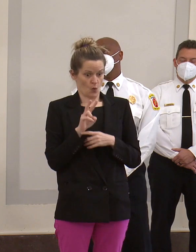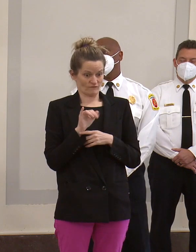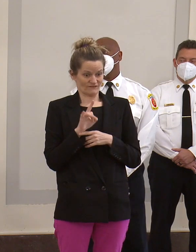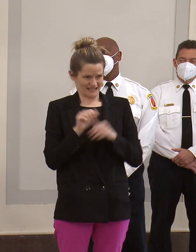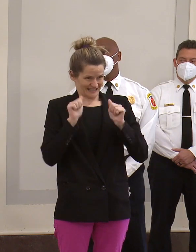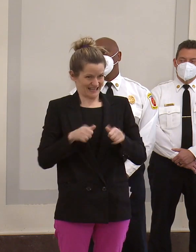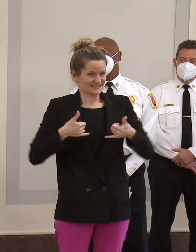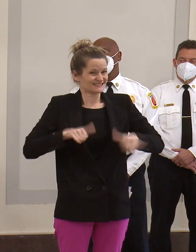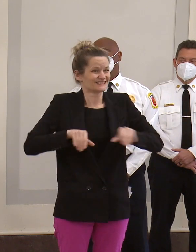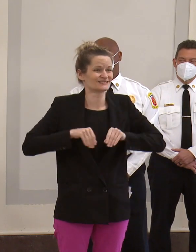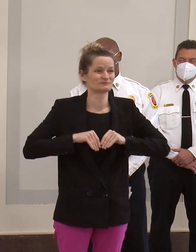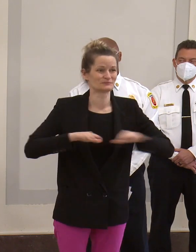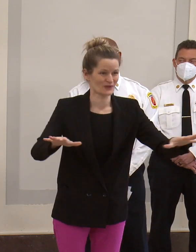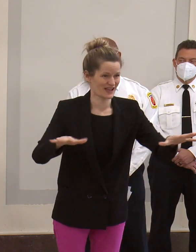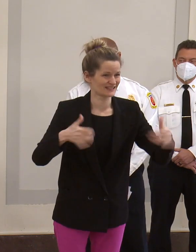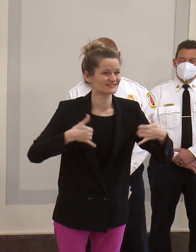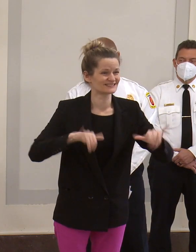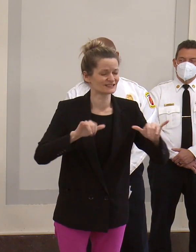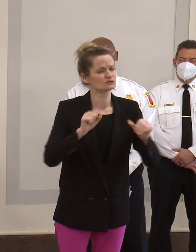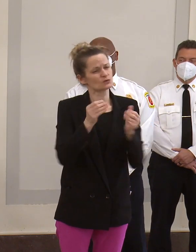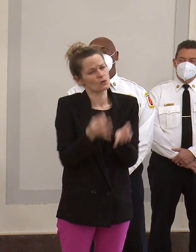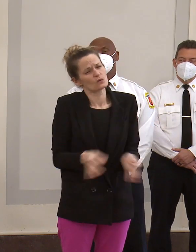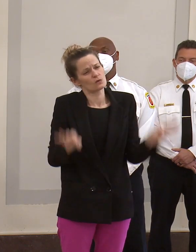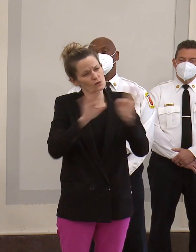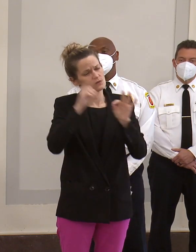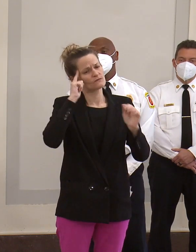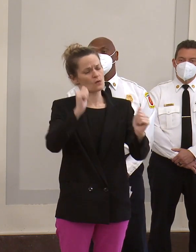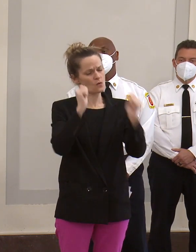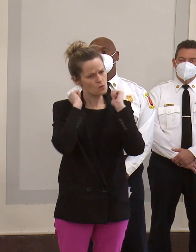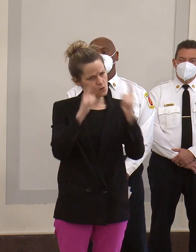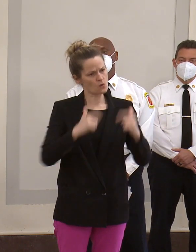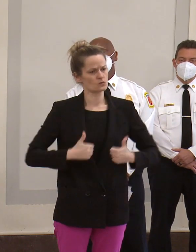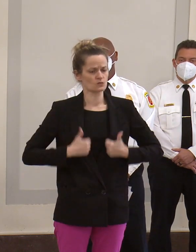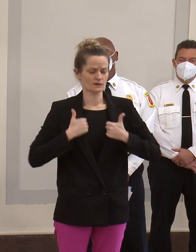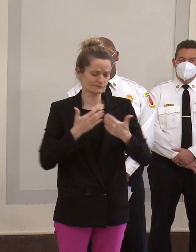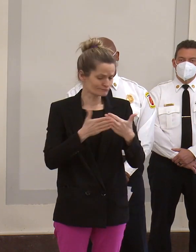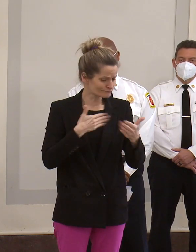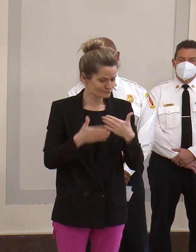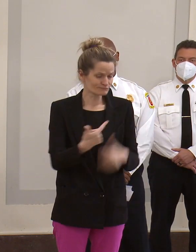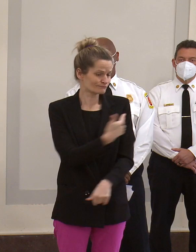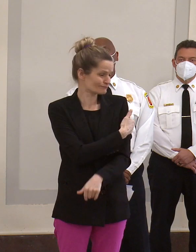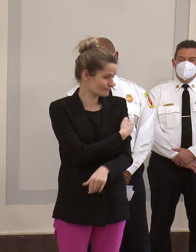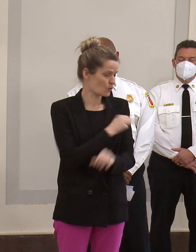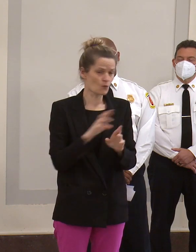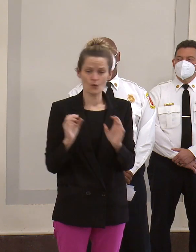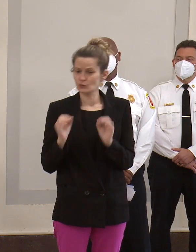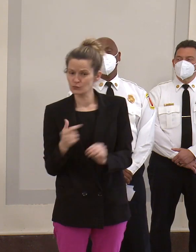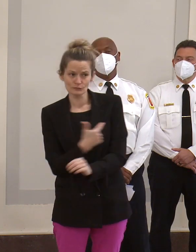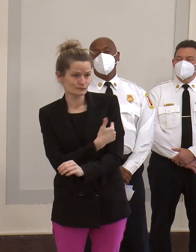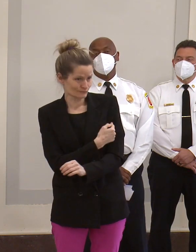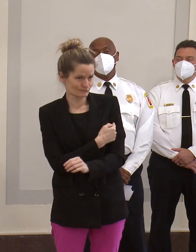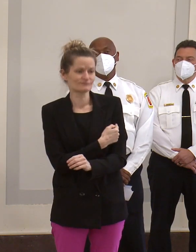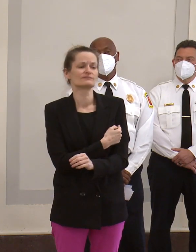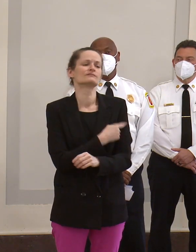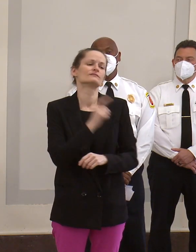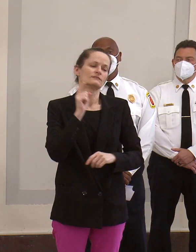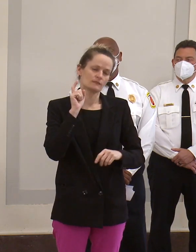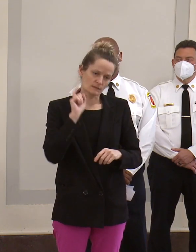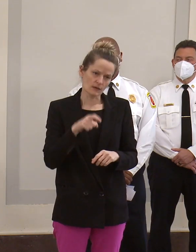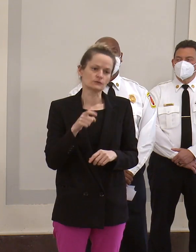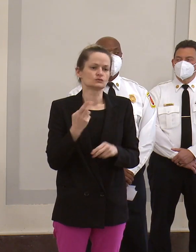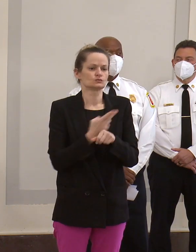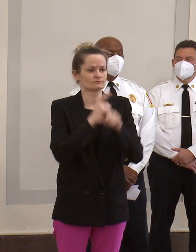that all residents, regardless of immunization status, continue to practice harm reduction principles to reduce the rates of community